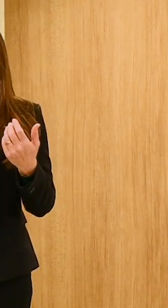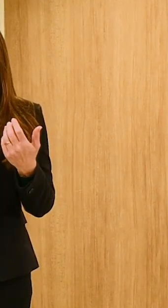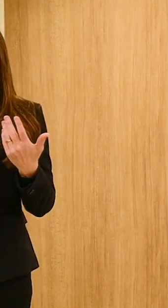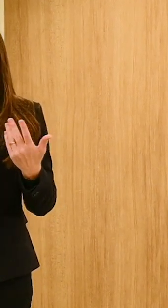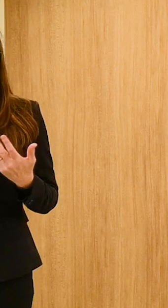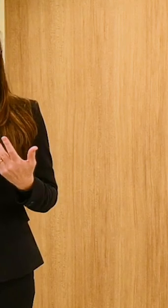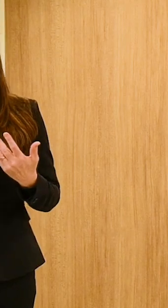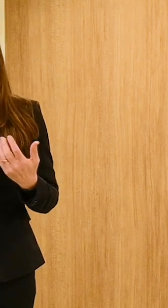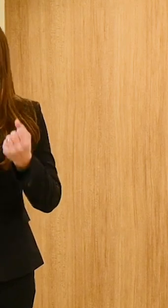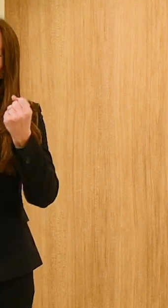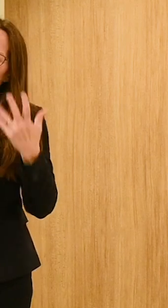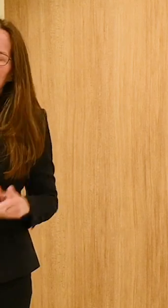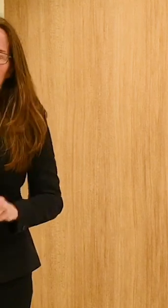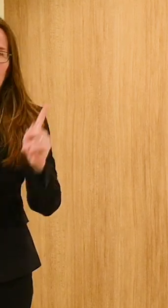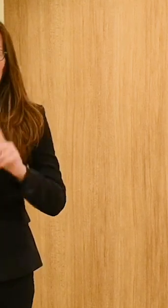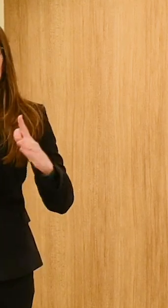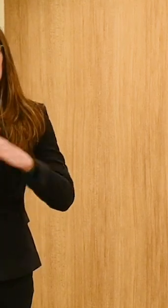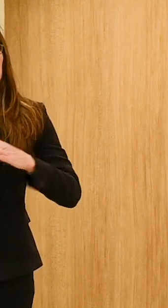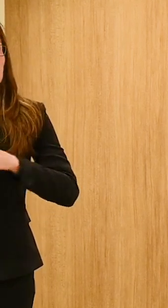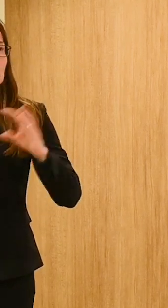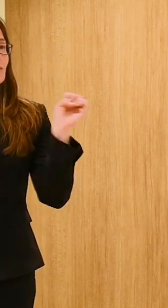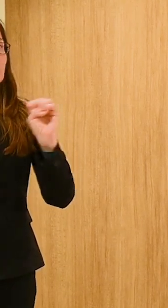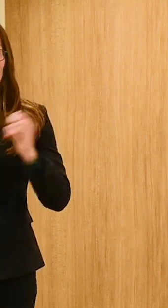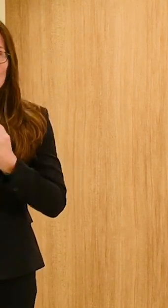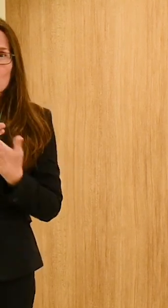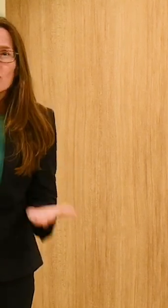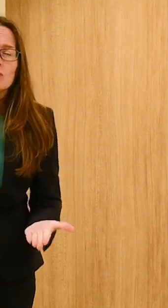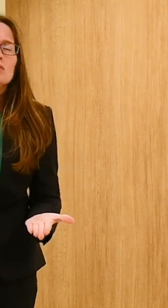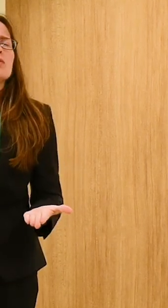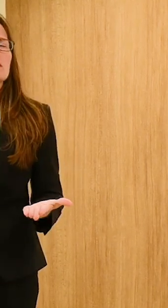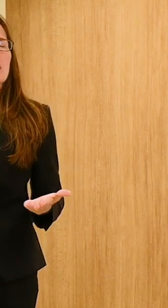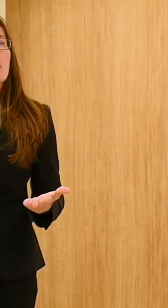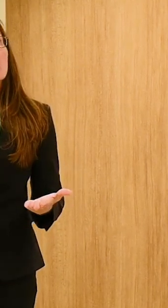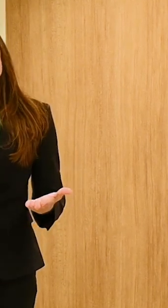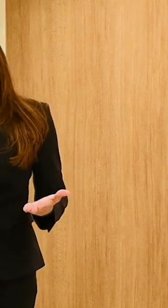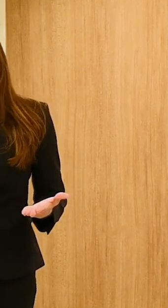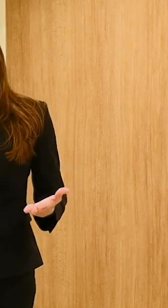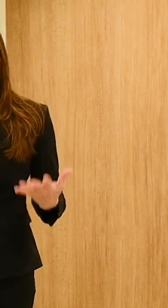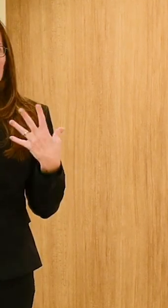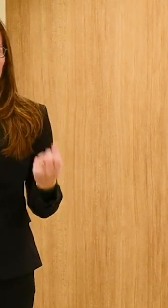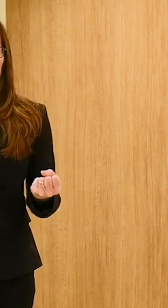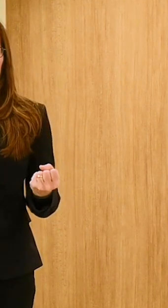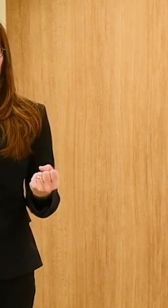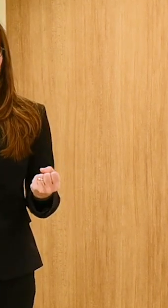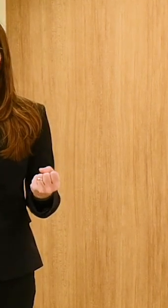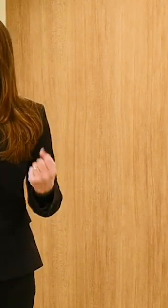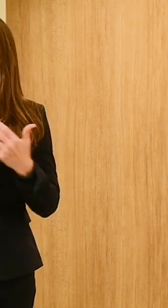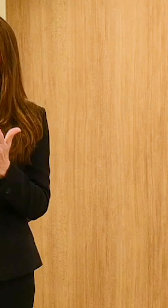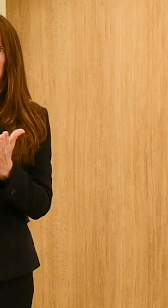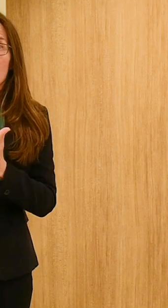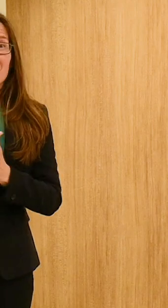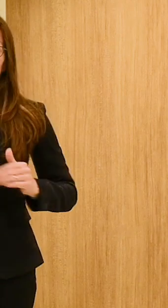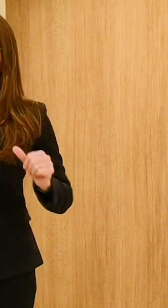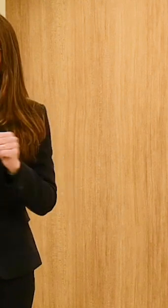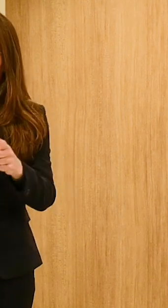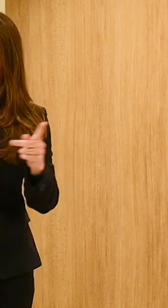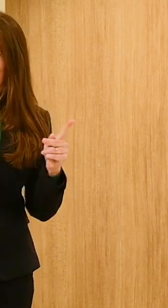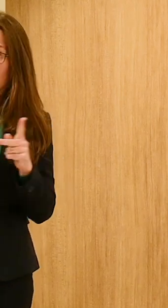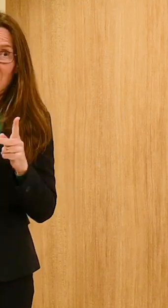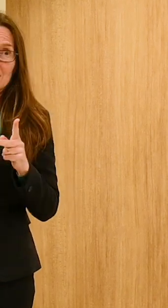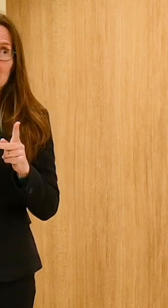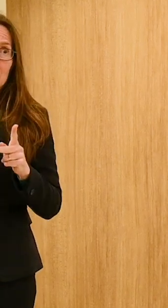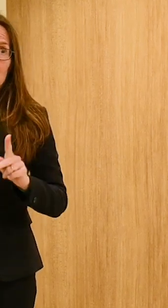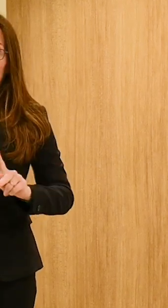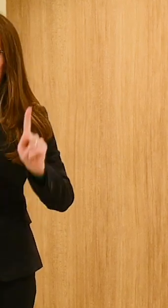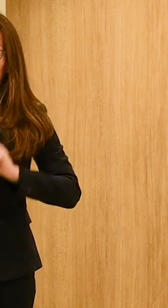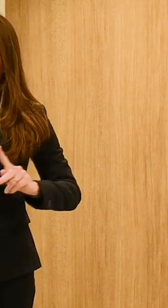health visits. The emergency department is often the first entry point for people in mental health distress, and we see this firsthand every day. So